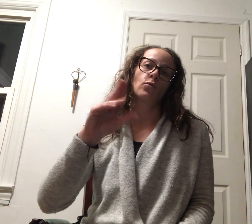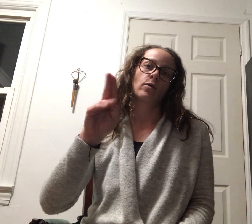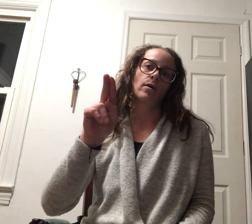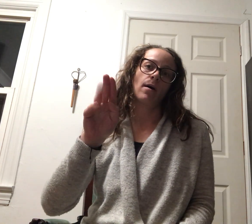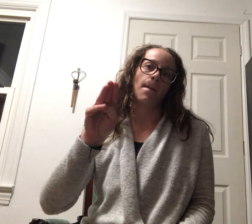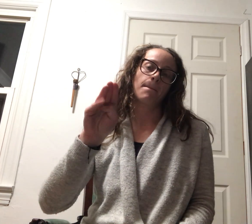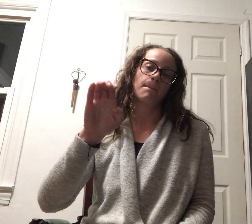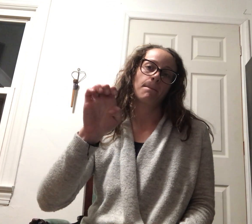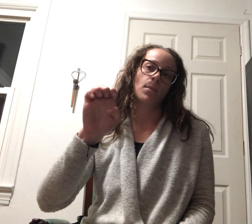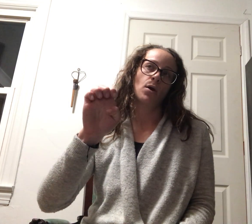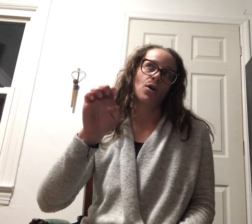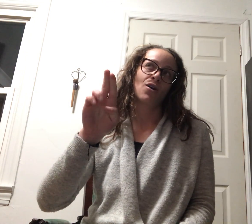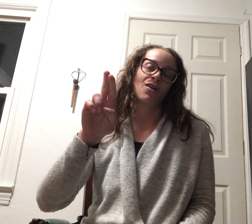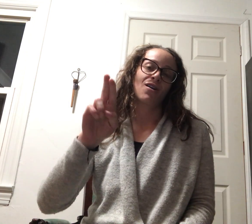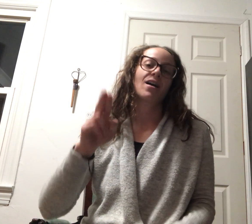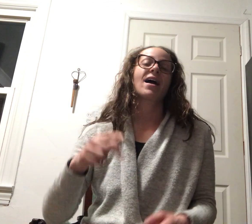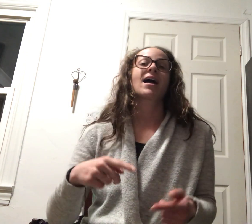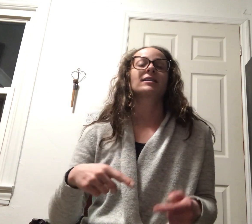Yep, we're in Minnesota.